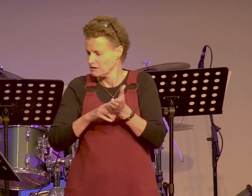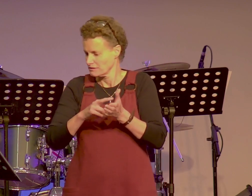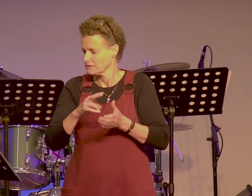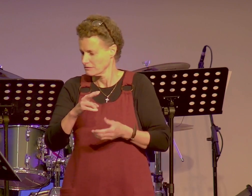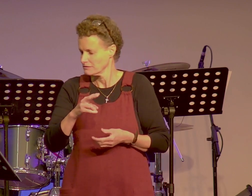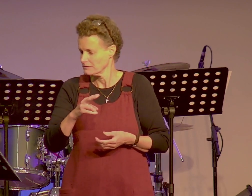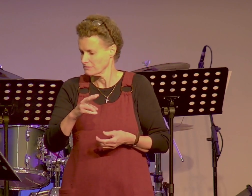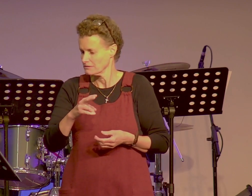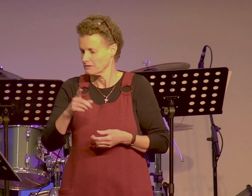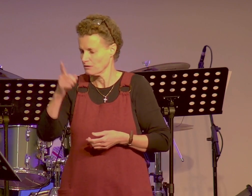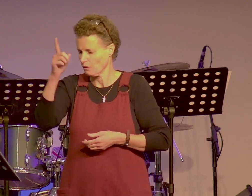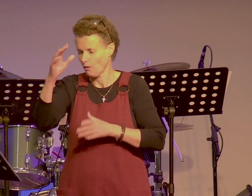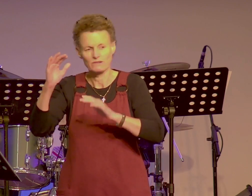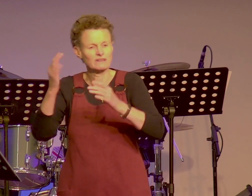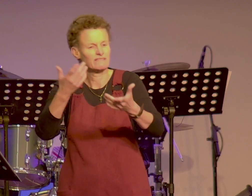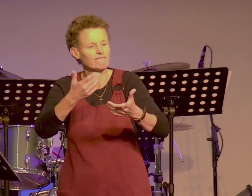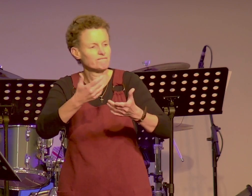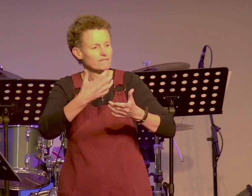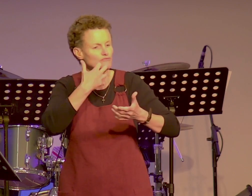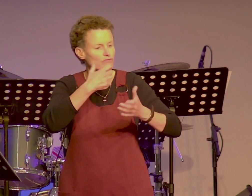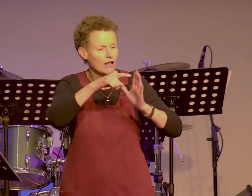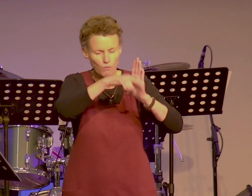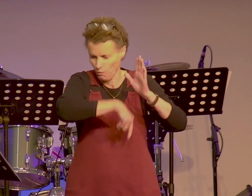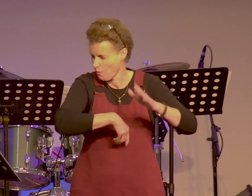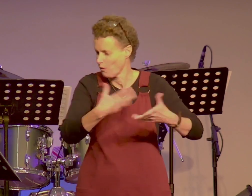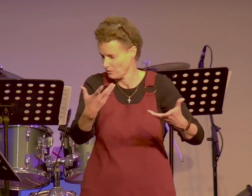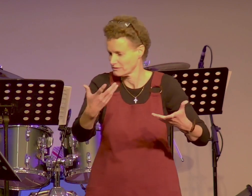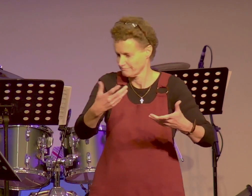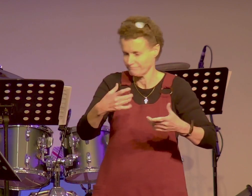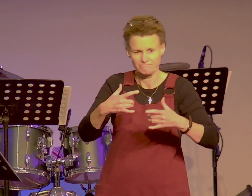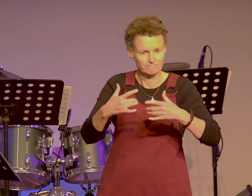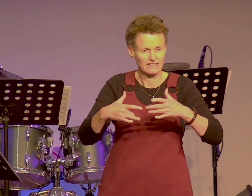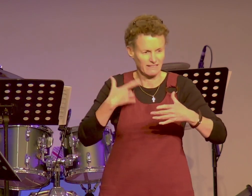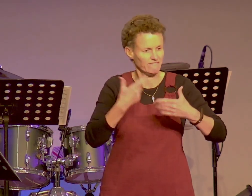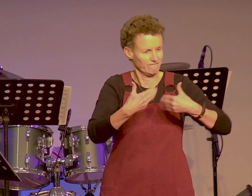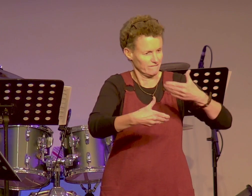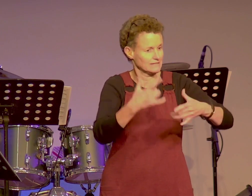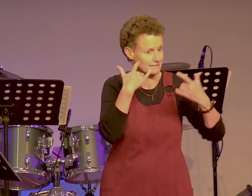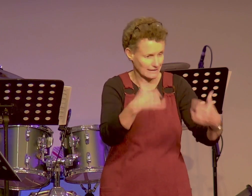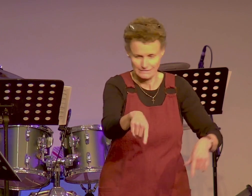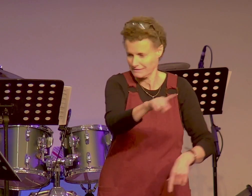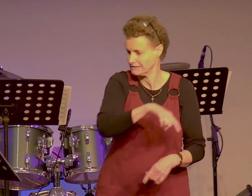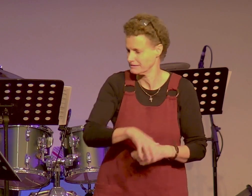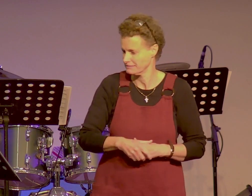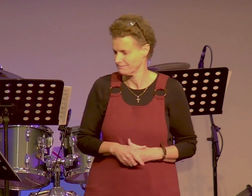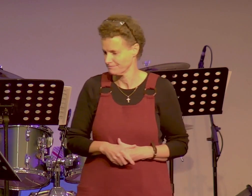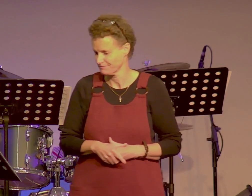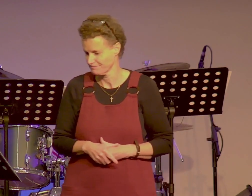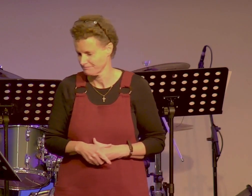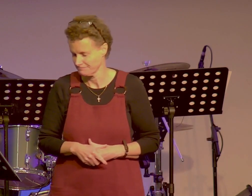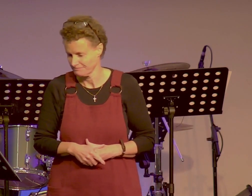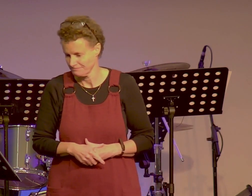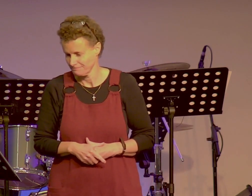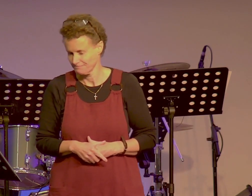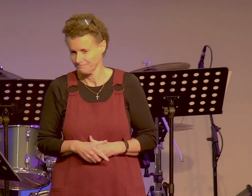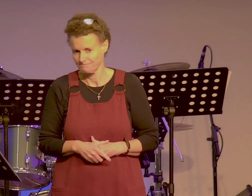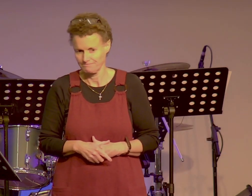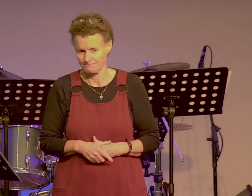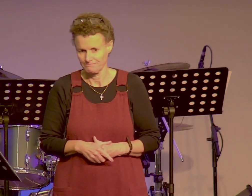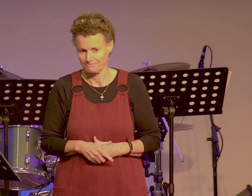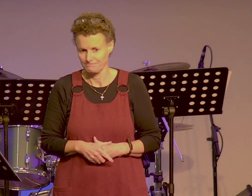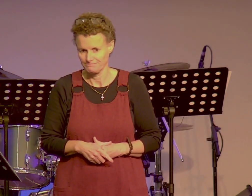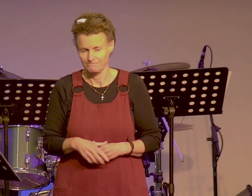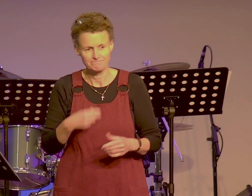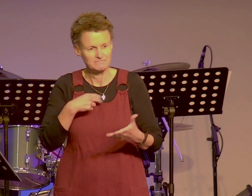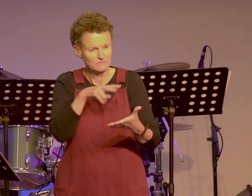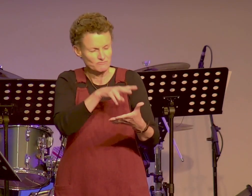The second part of the verse, where God gives the laws and the rules and then tests them.